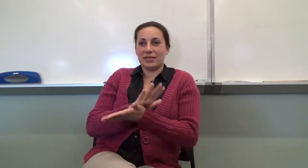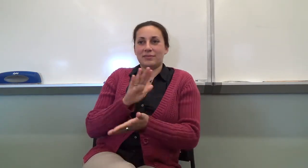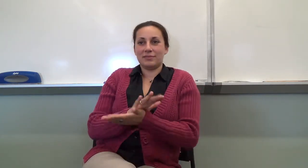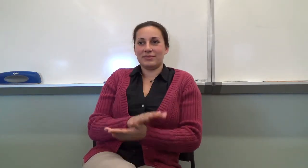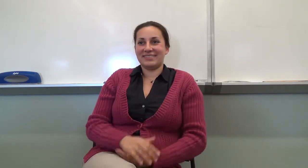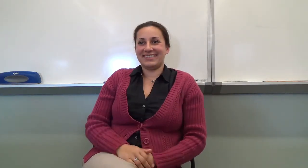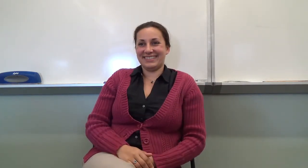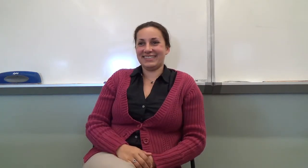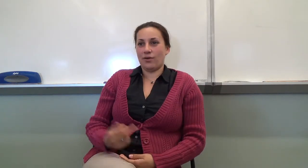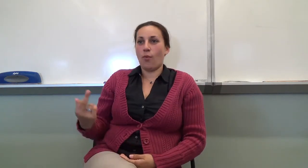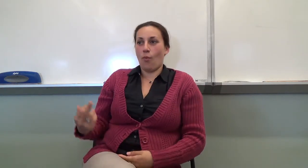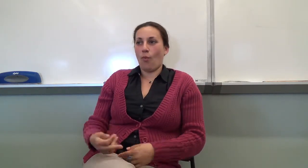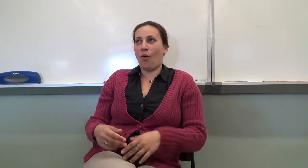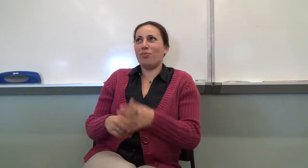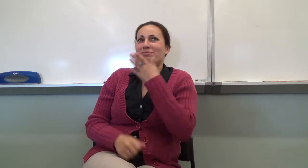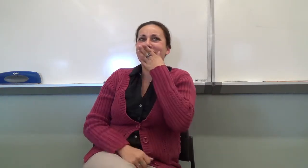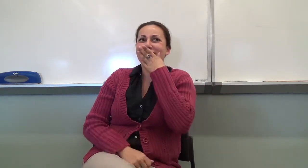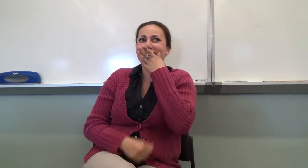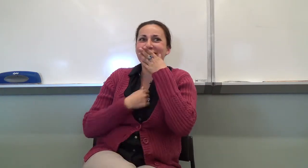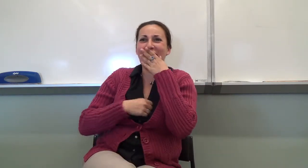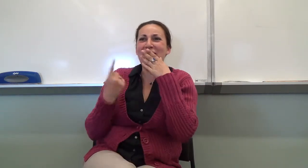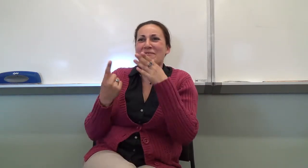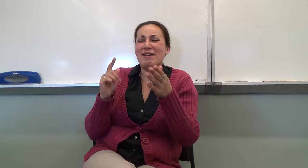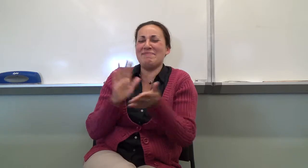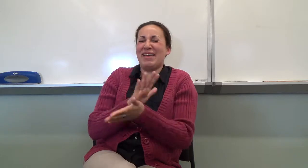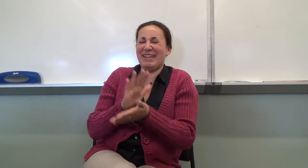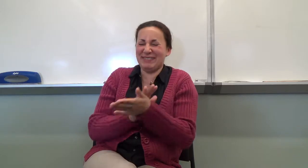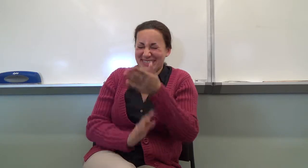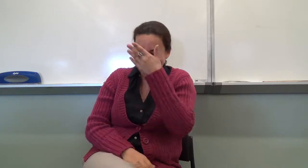for a week. I know. It's so shocking.